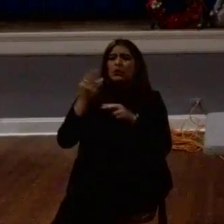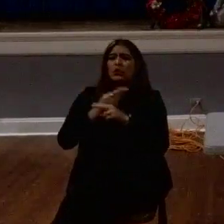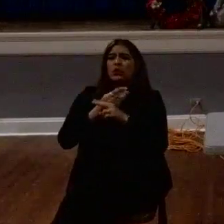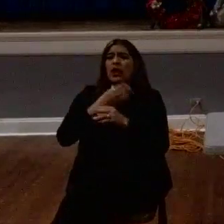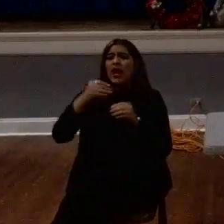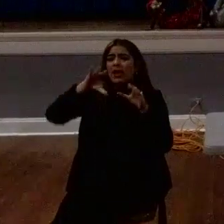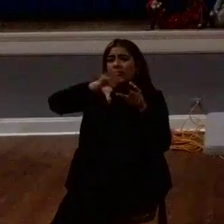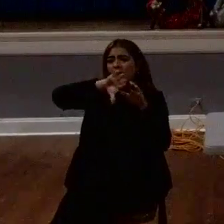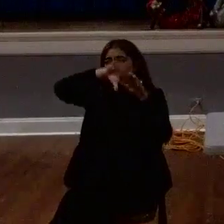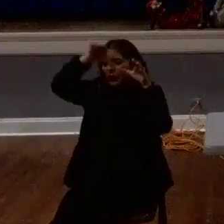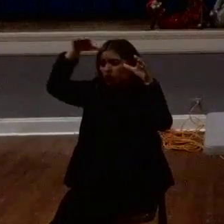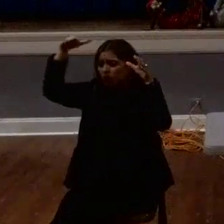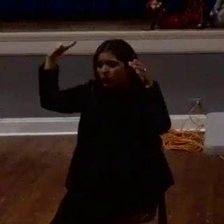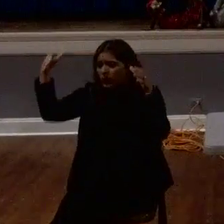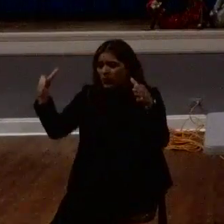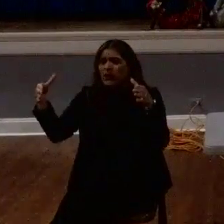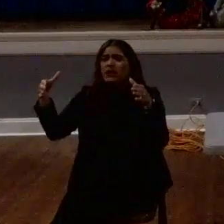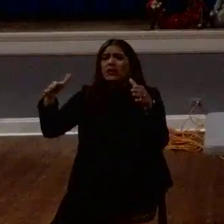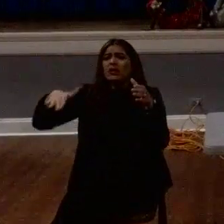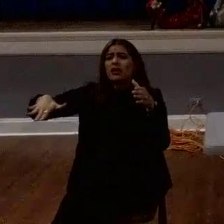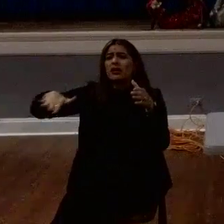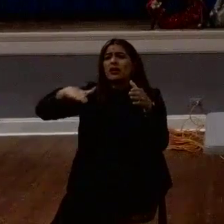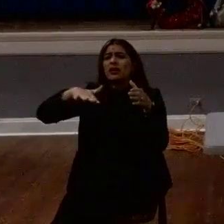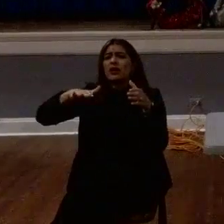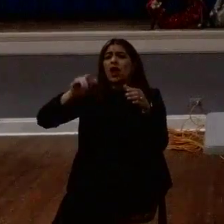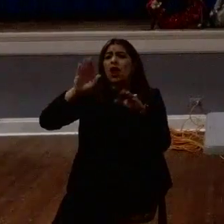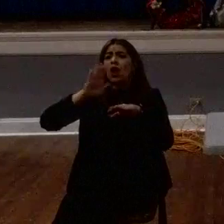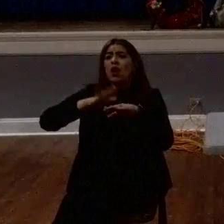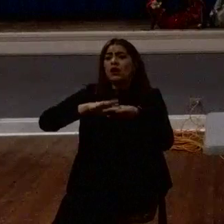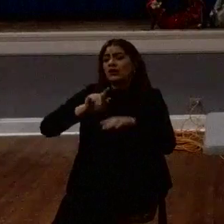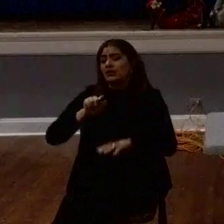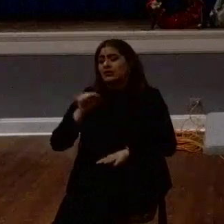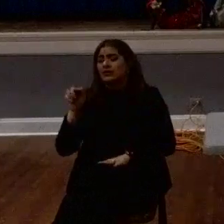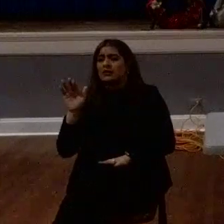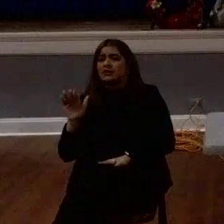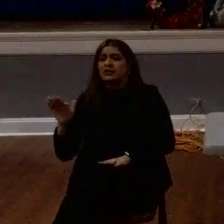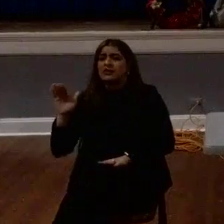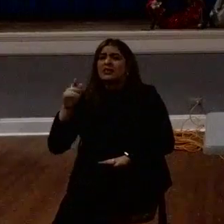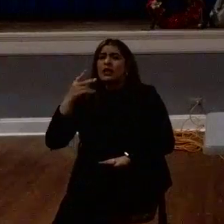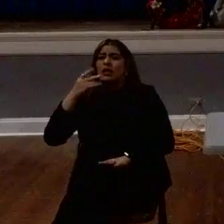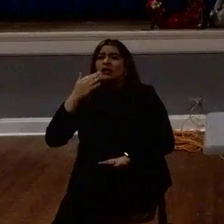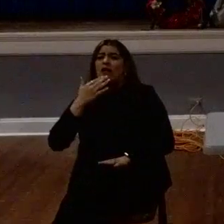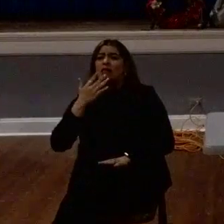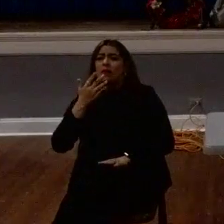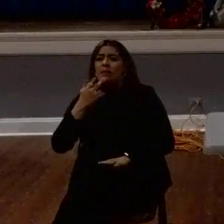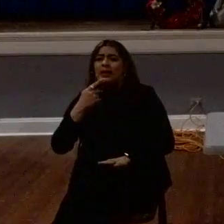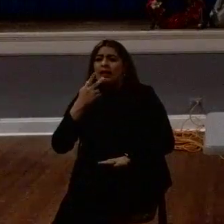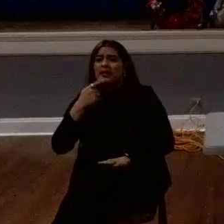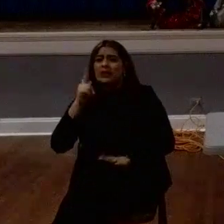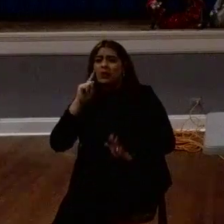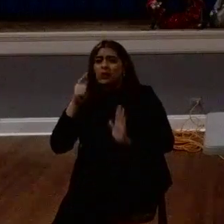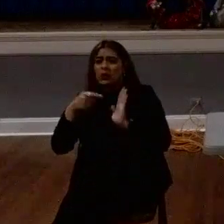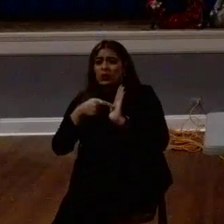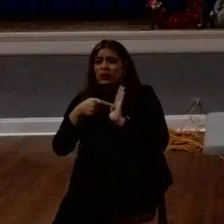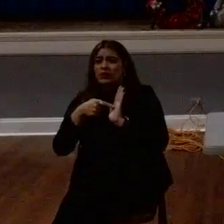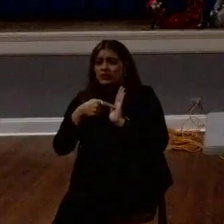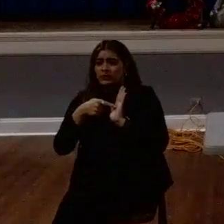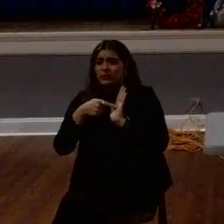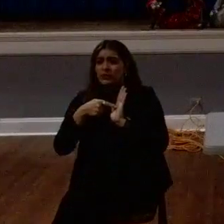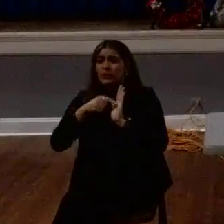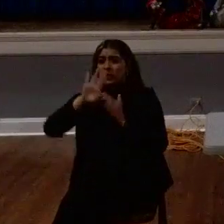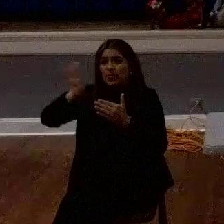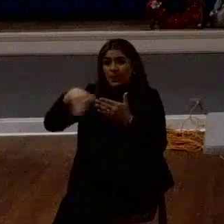area over, again, on the far side there, the sort of pink area, the area in the middle where